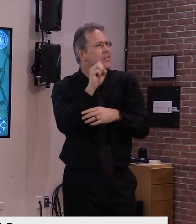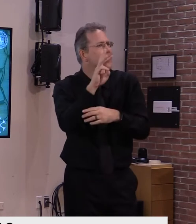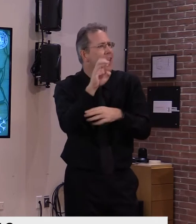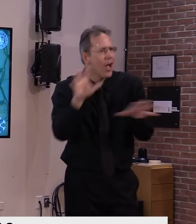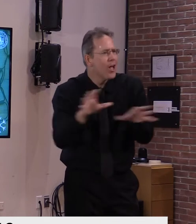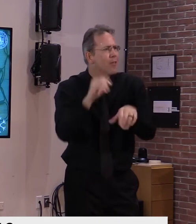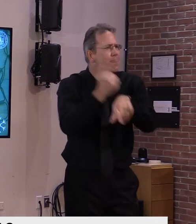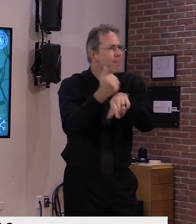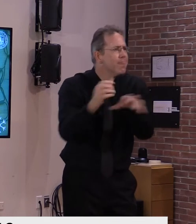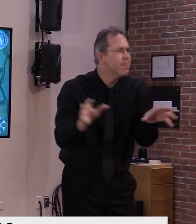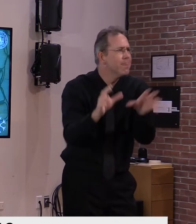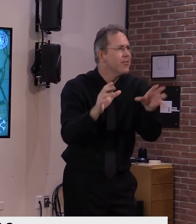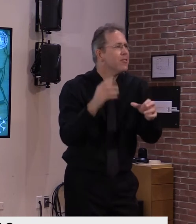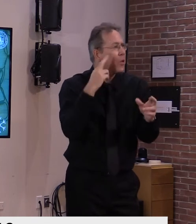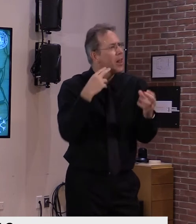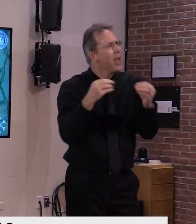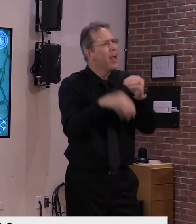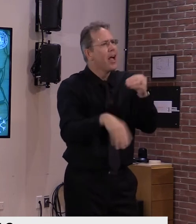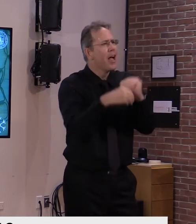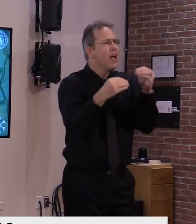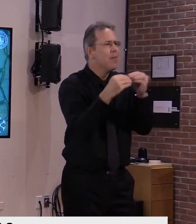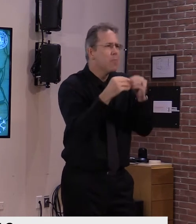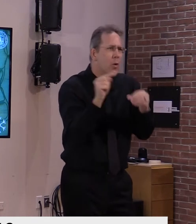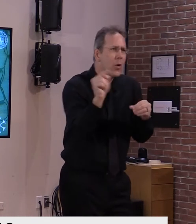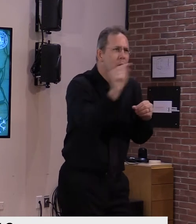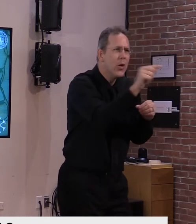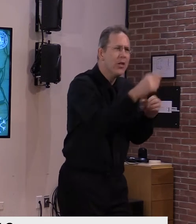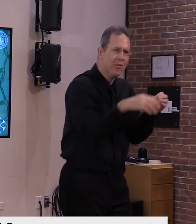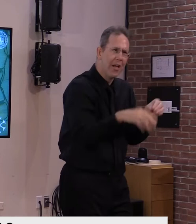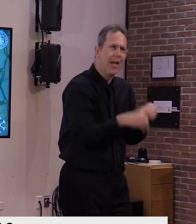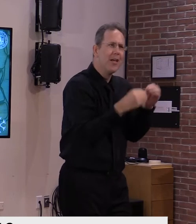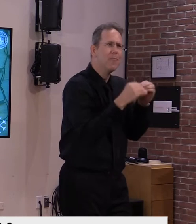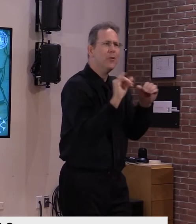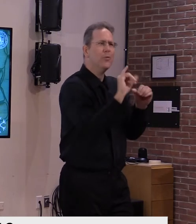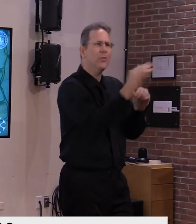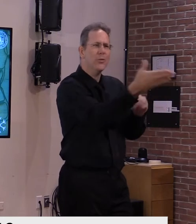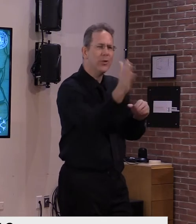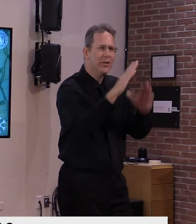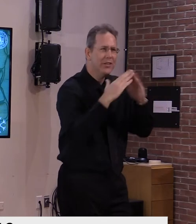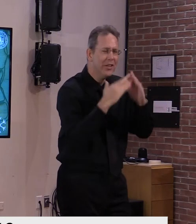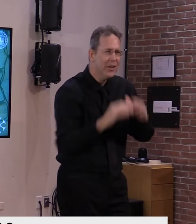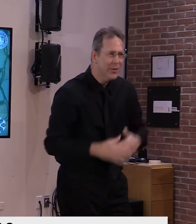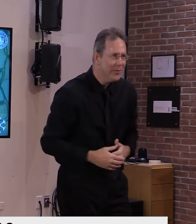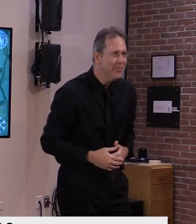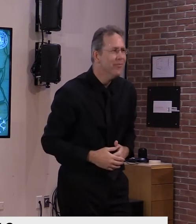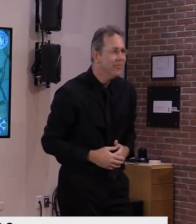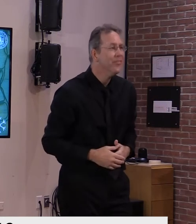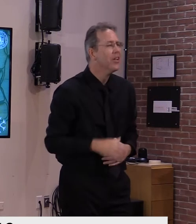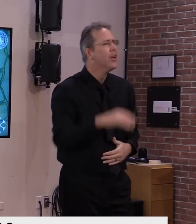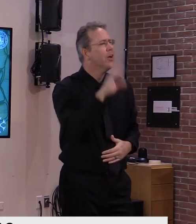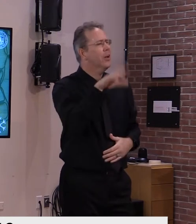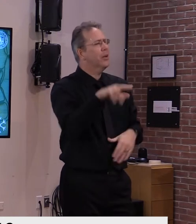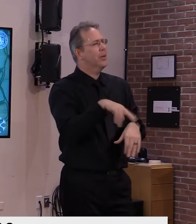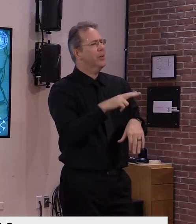to that as a joint effort. Of course, knowing that social media could use a